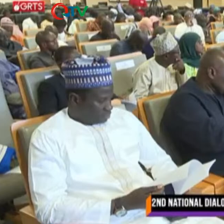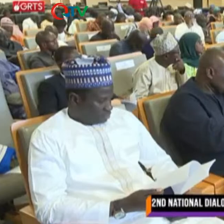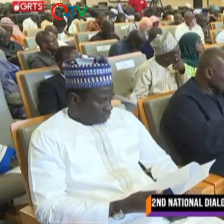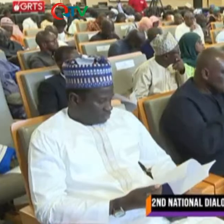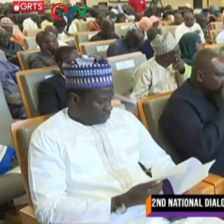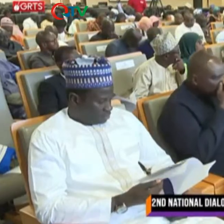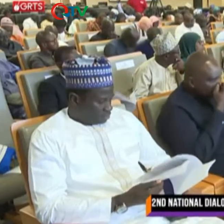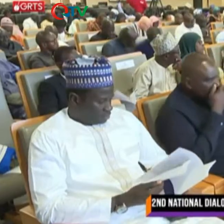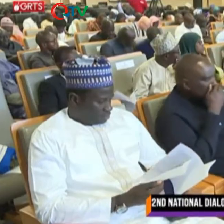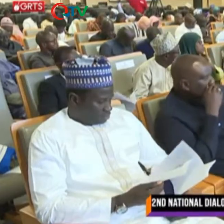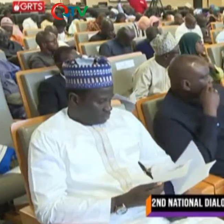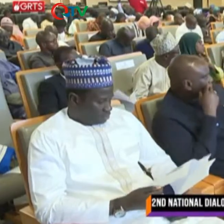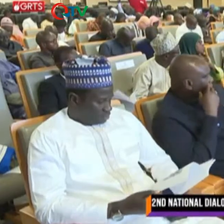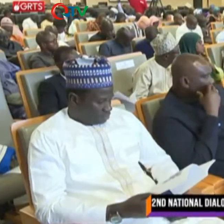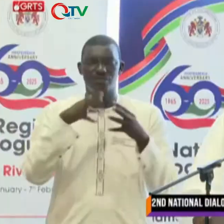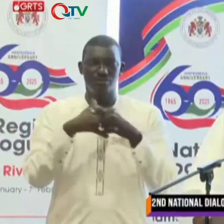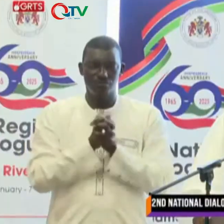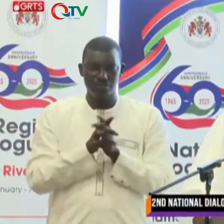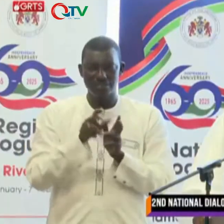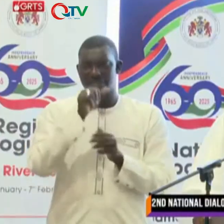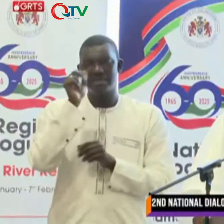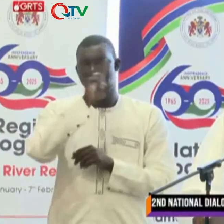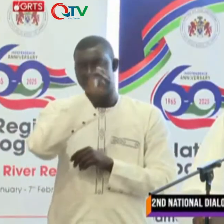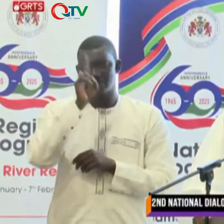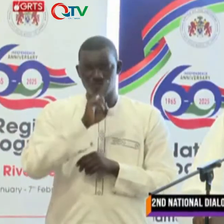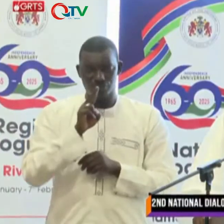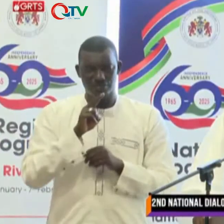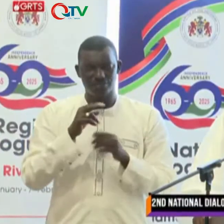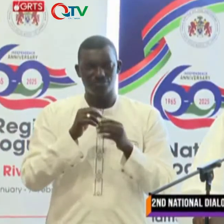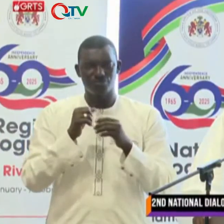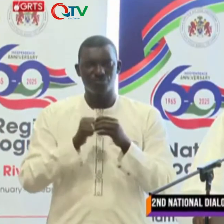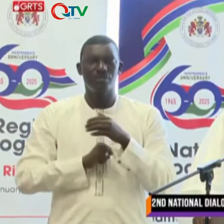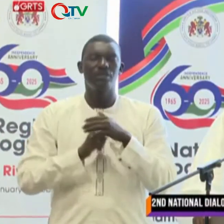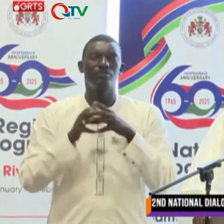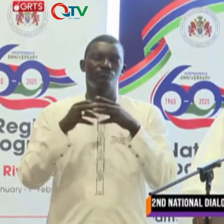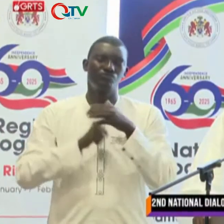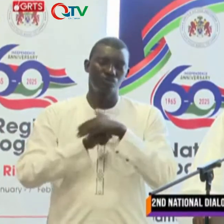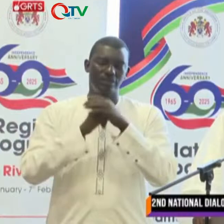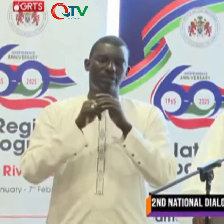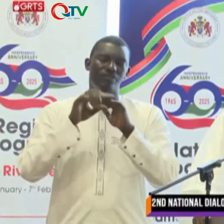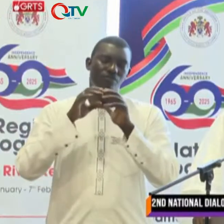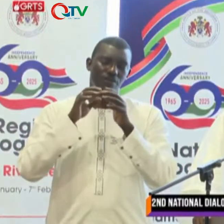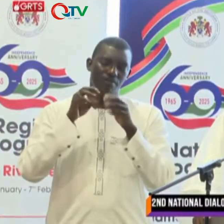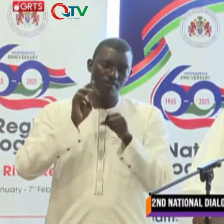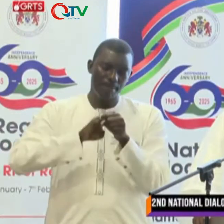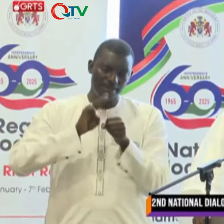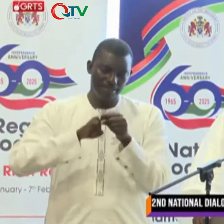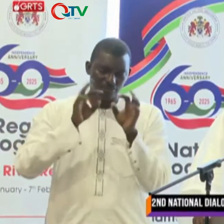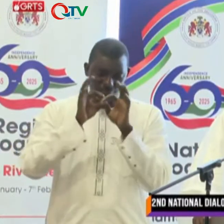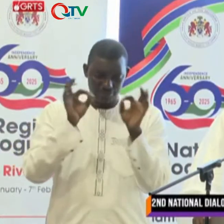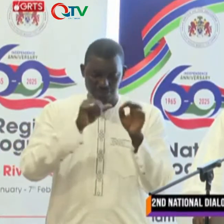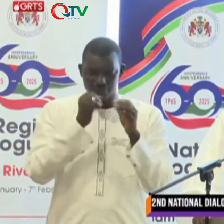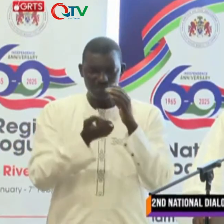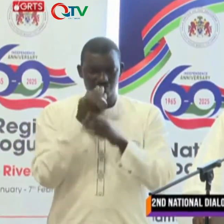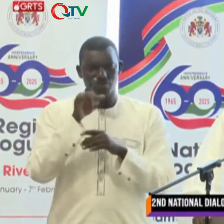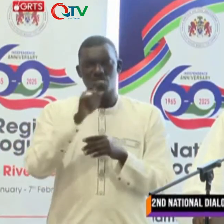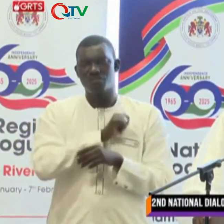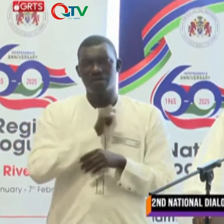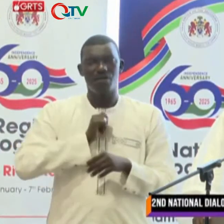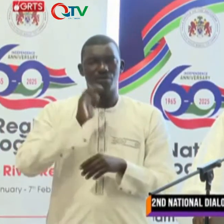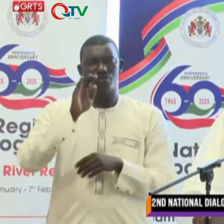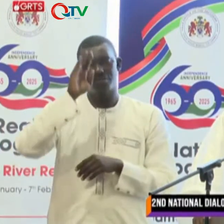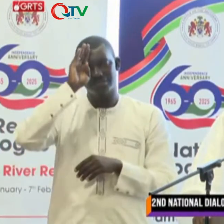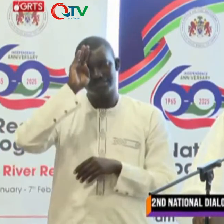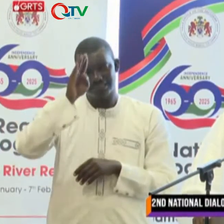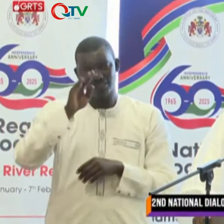greater national unity and national solidarity for the maintenance of peace and for the development of our nation. I thank